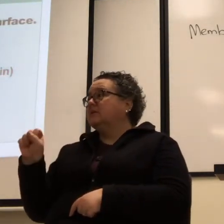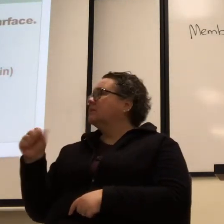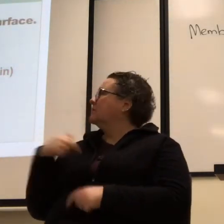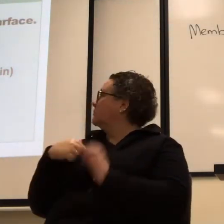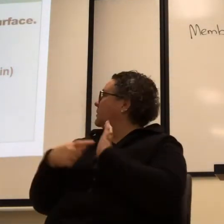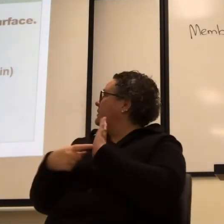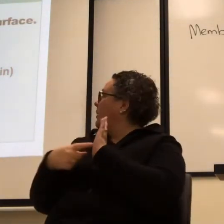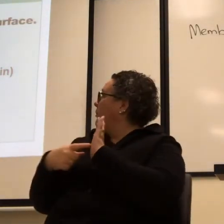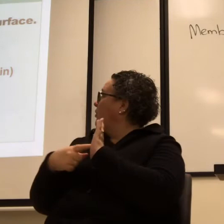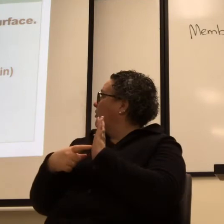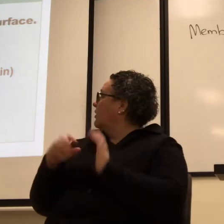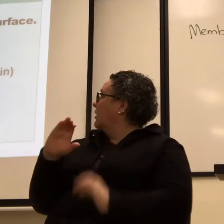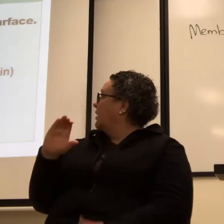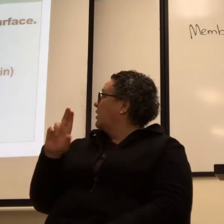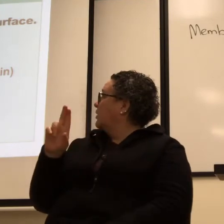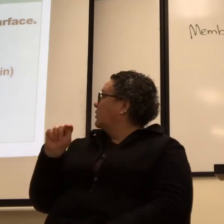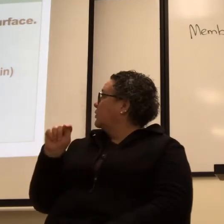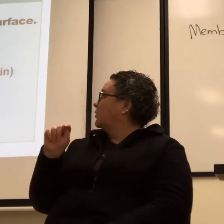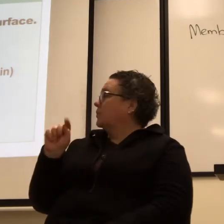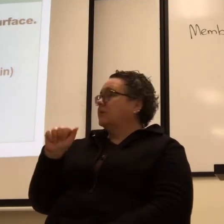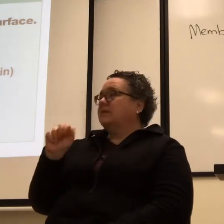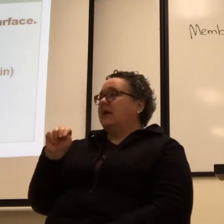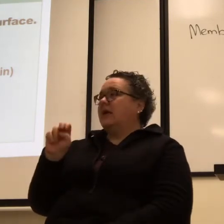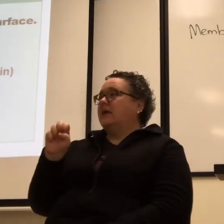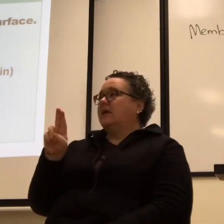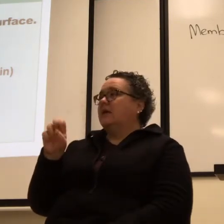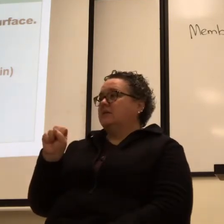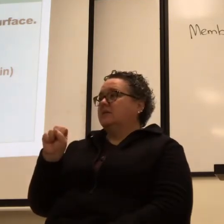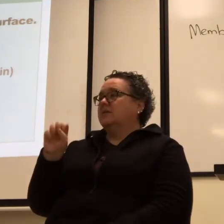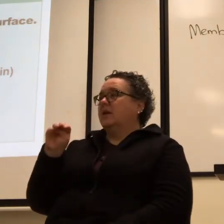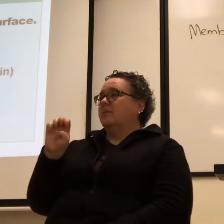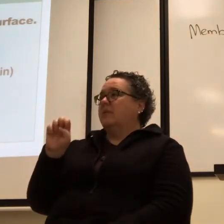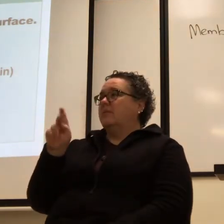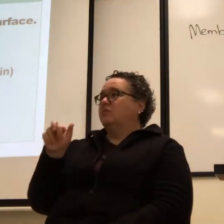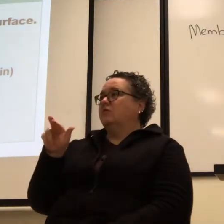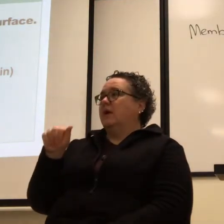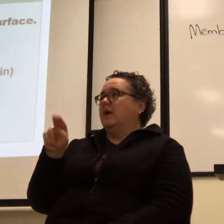an example of a cutaneous membrane, skin.